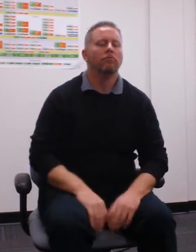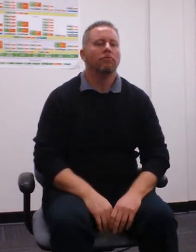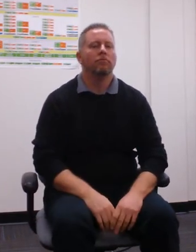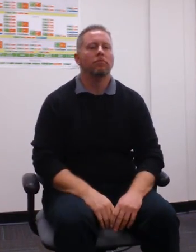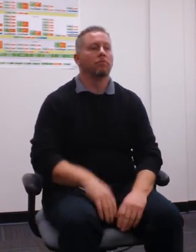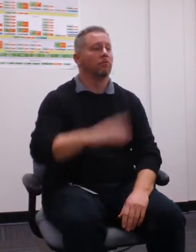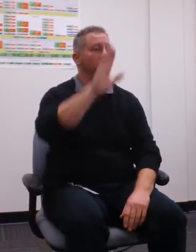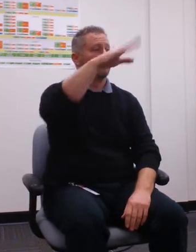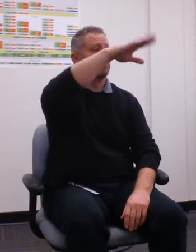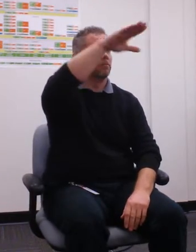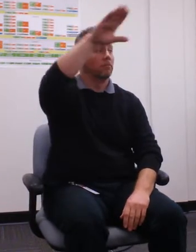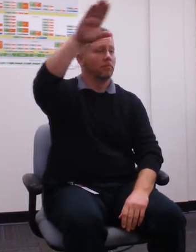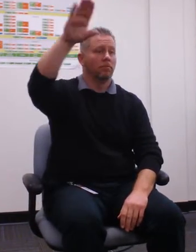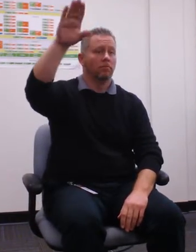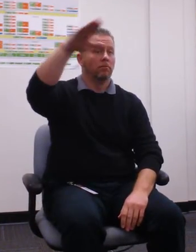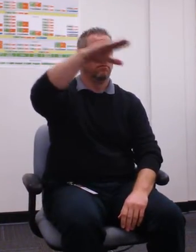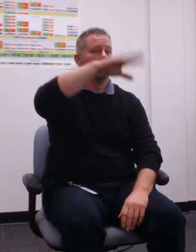Guys?